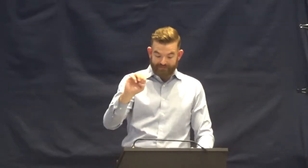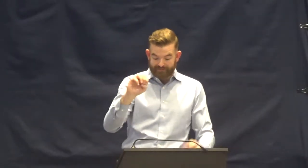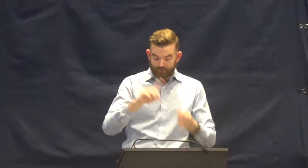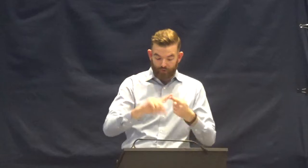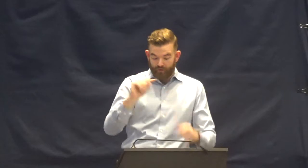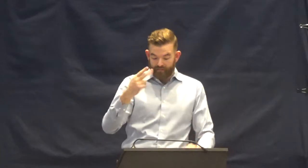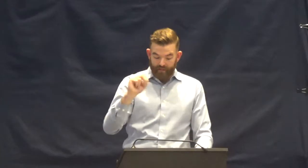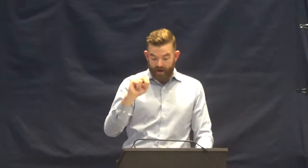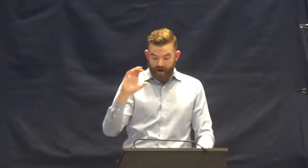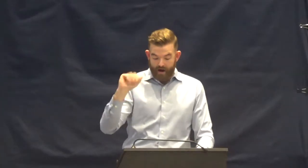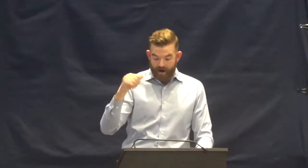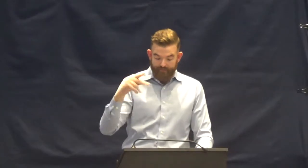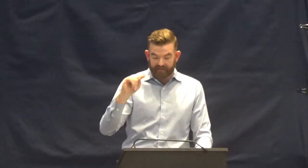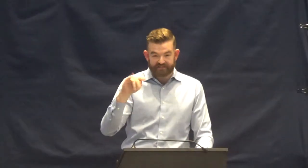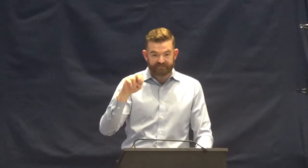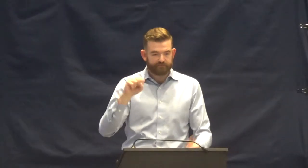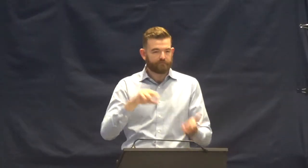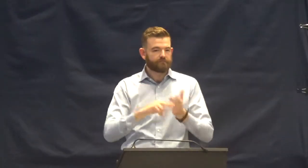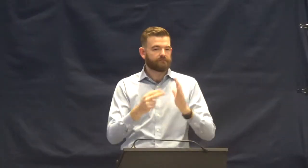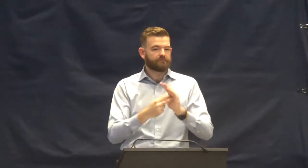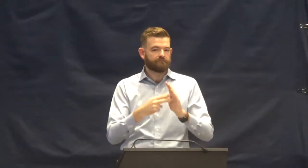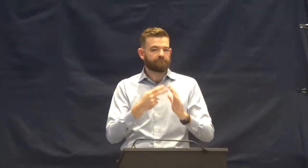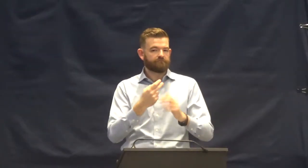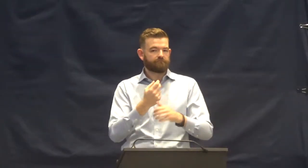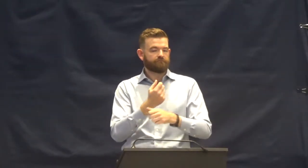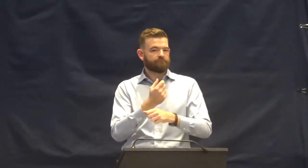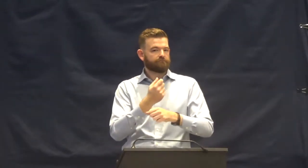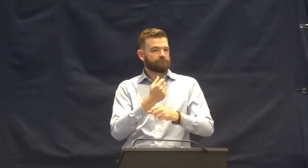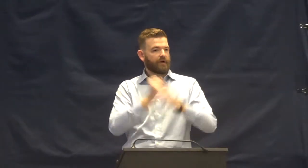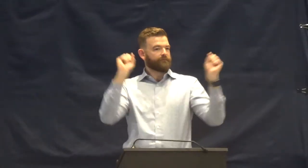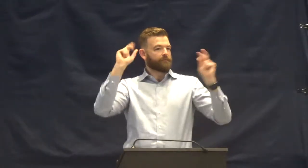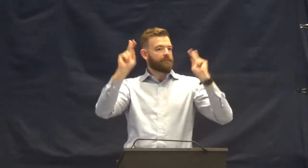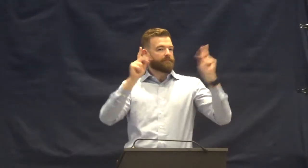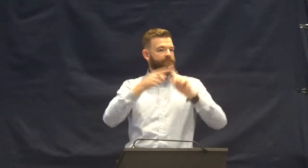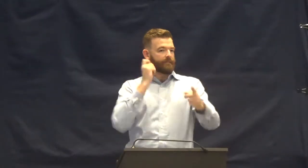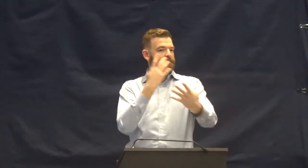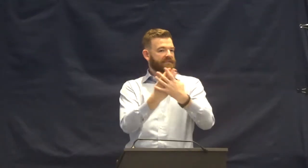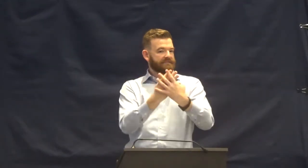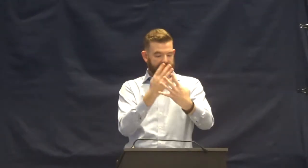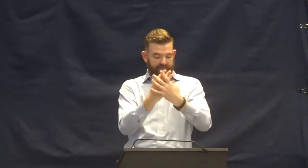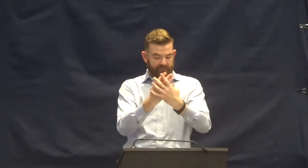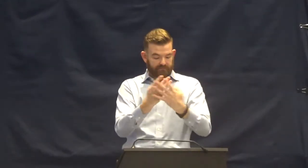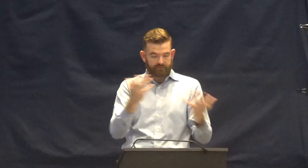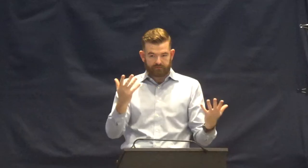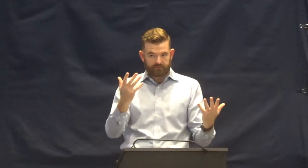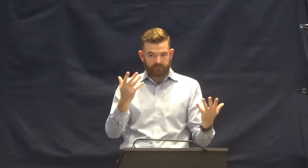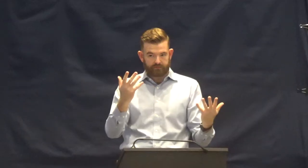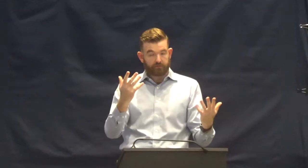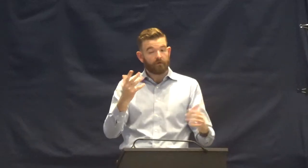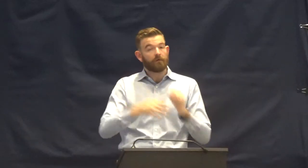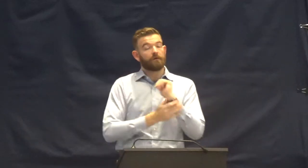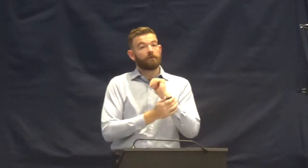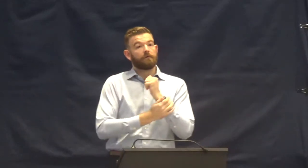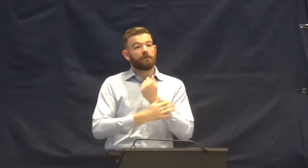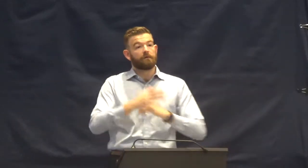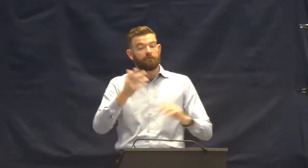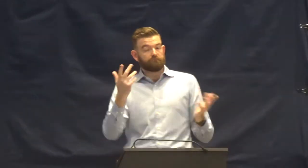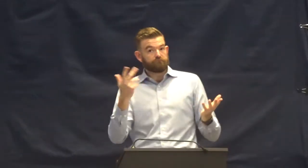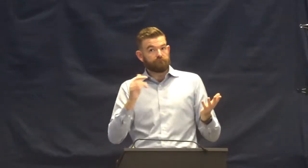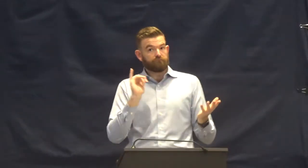story. He said, "I came to proclaim release to the captives, freedom for those